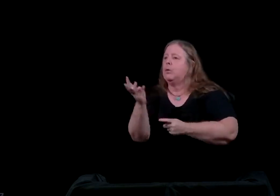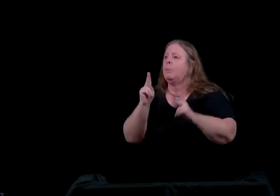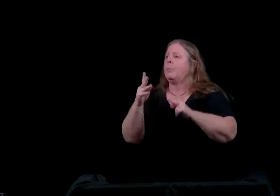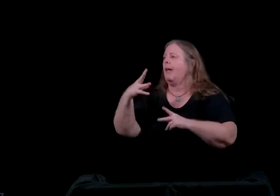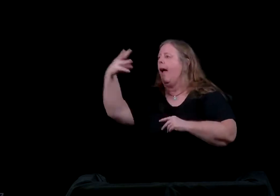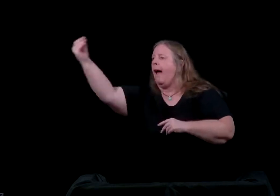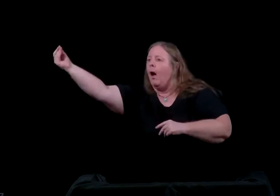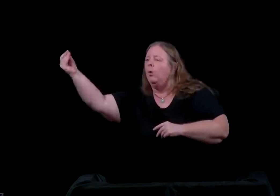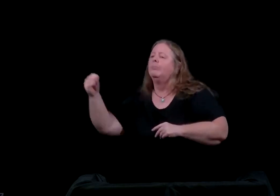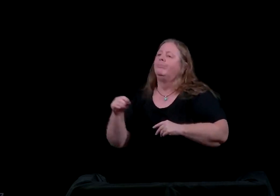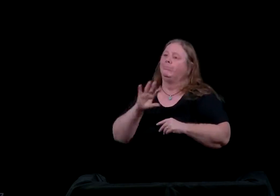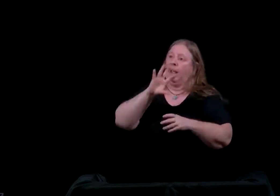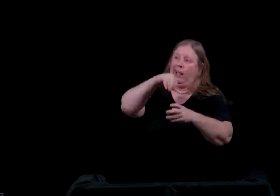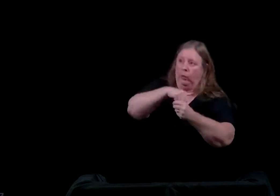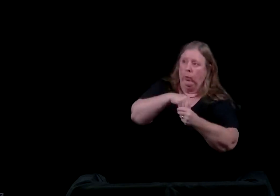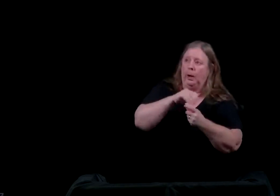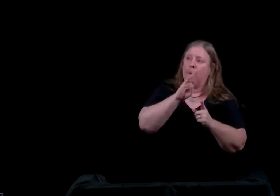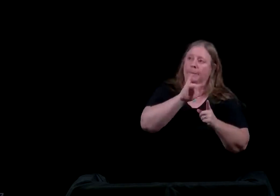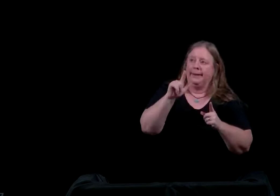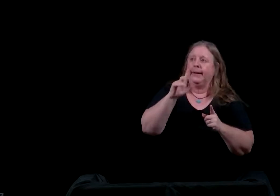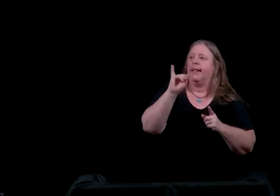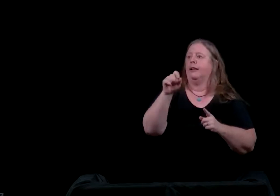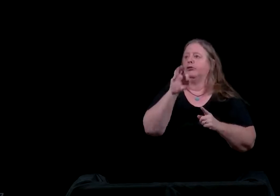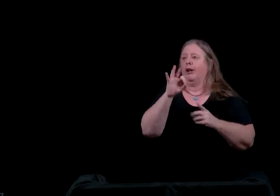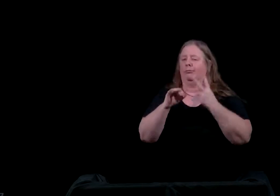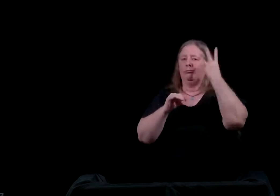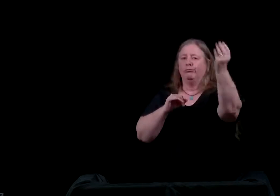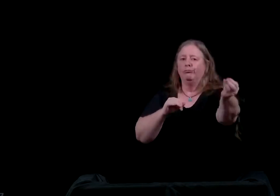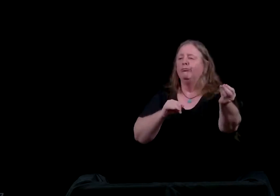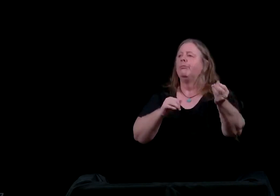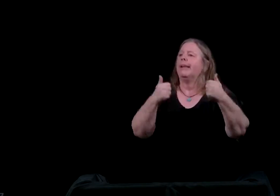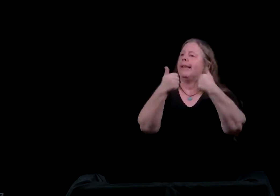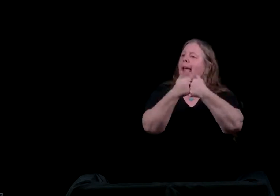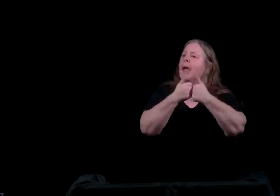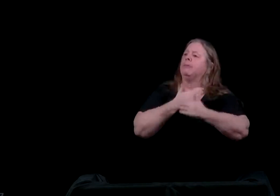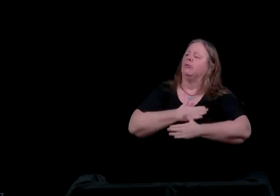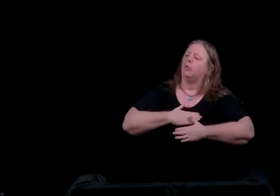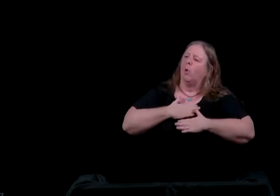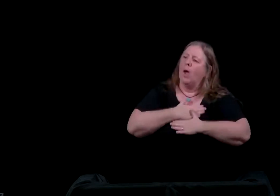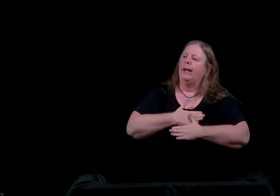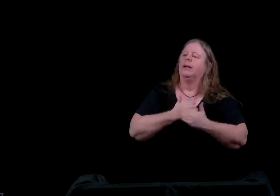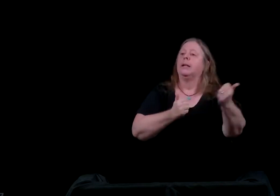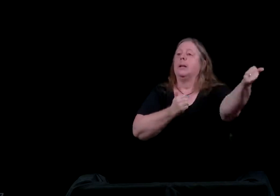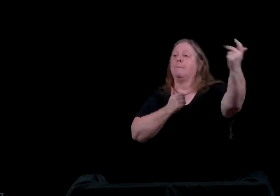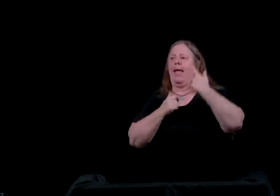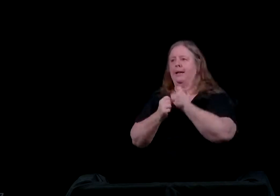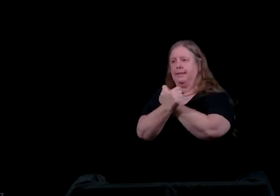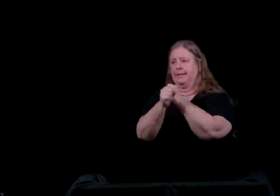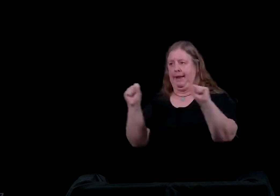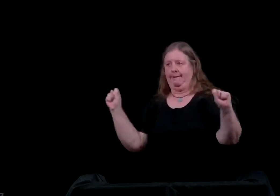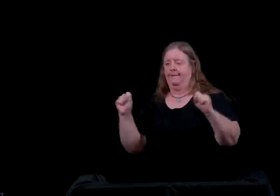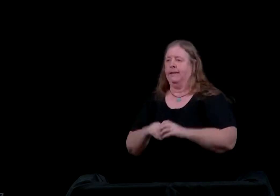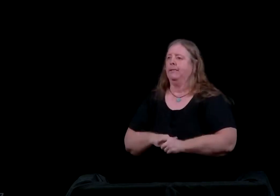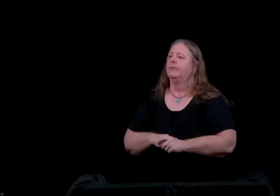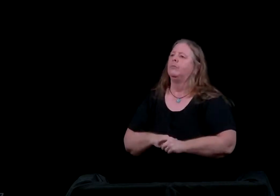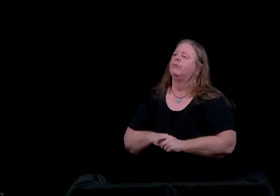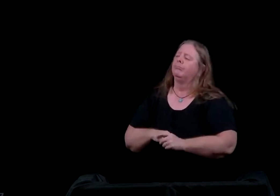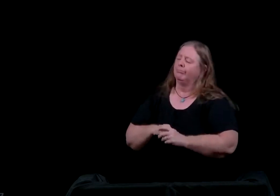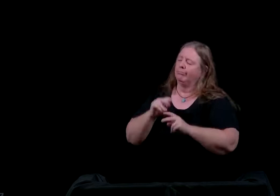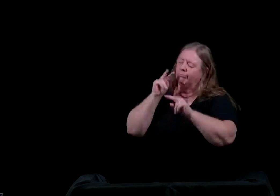travels, especially the few peoples that are traveling now, especially Bill and Jeff. Bring them back to us